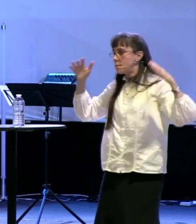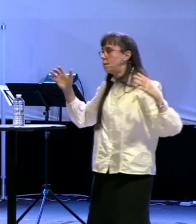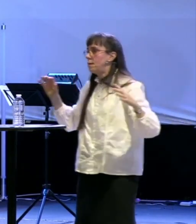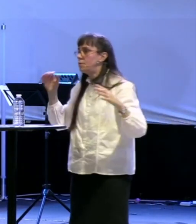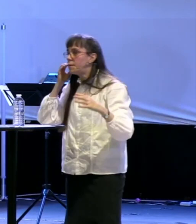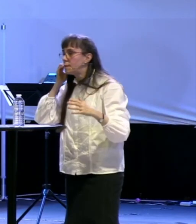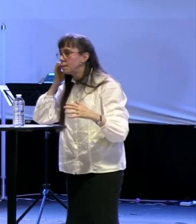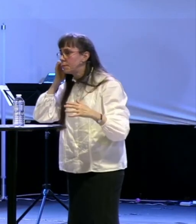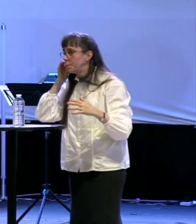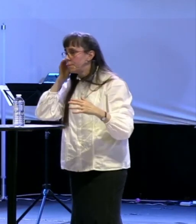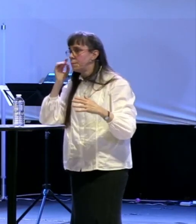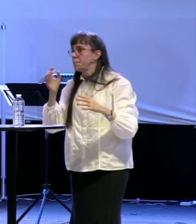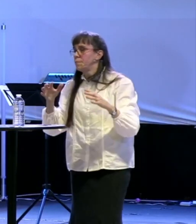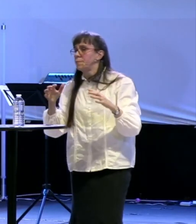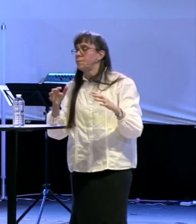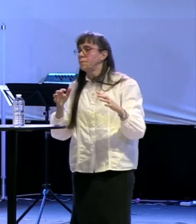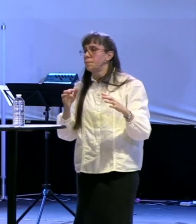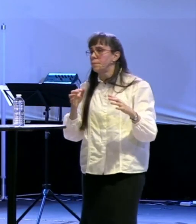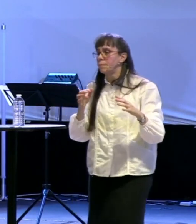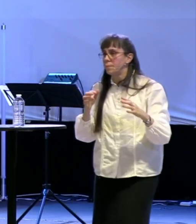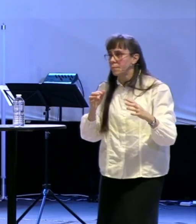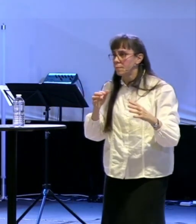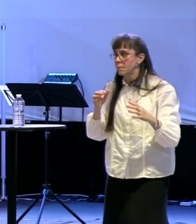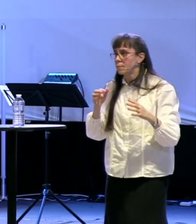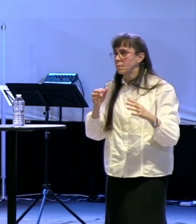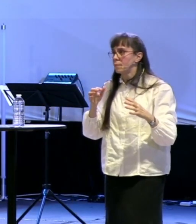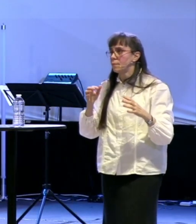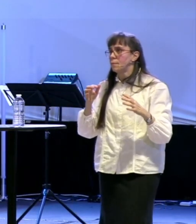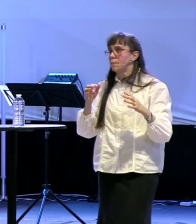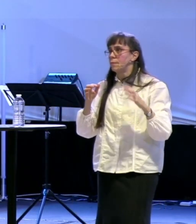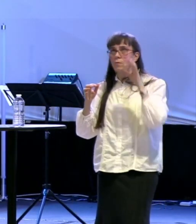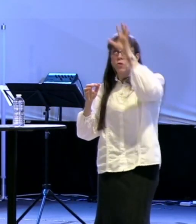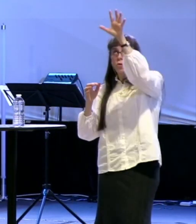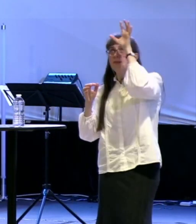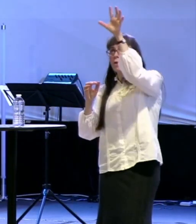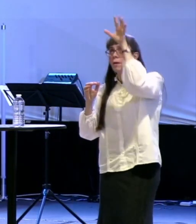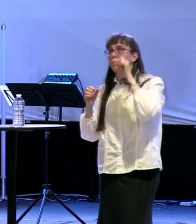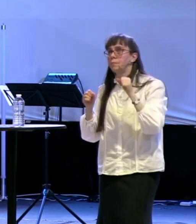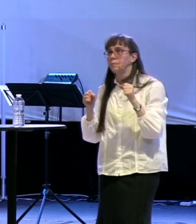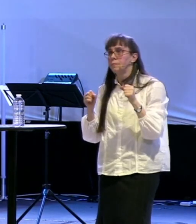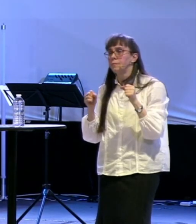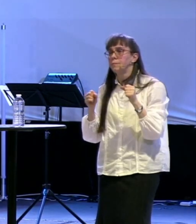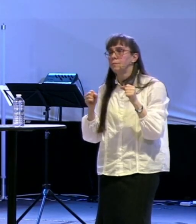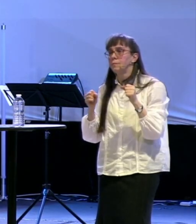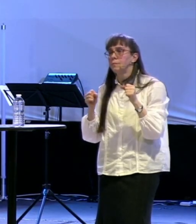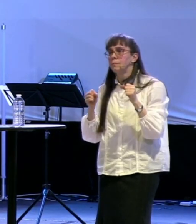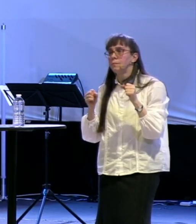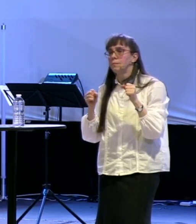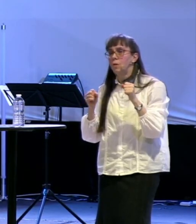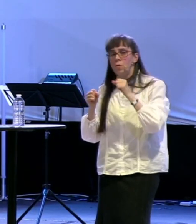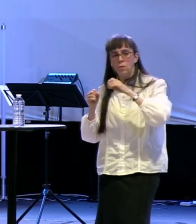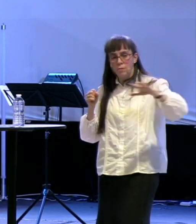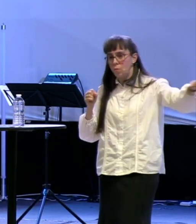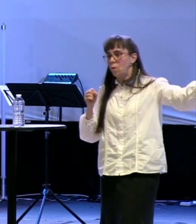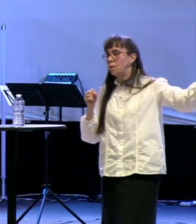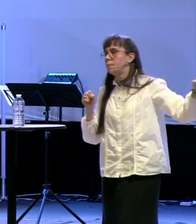Father, Son, and the Spirit. La source, Dieu. The source is God. Le Logos, la parole.